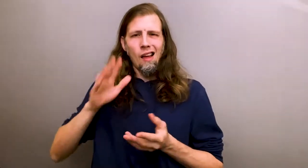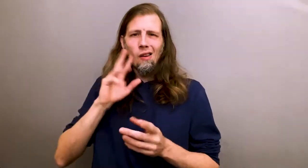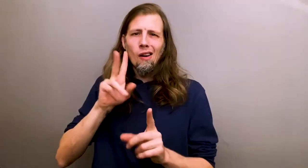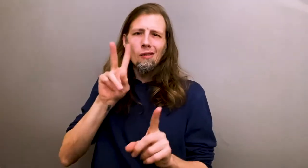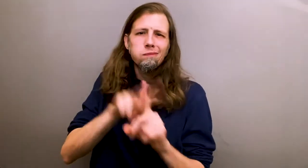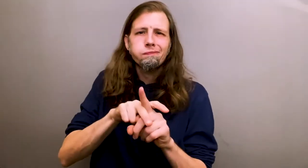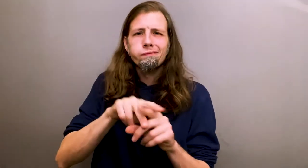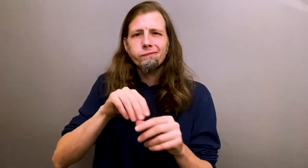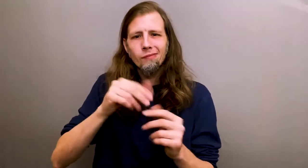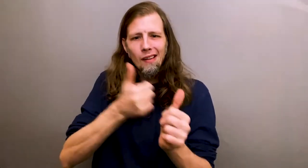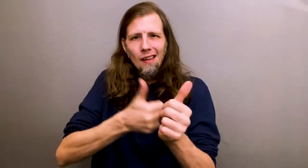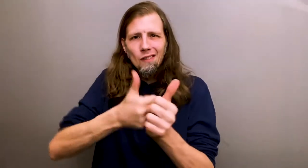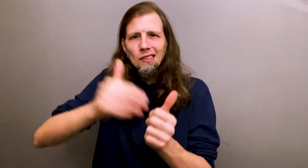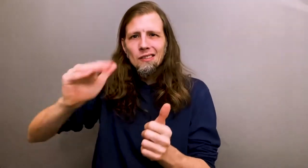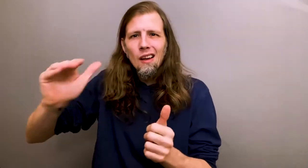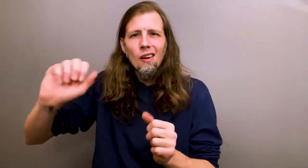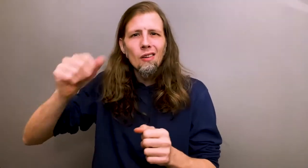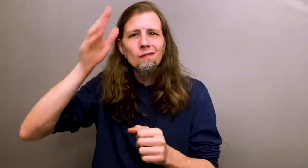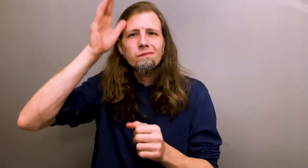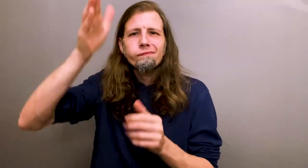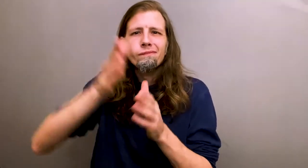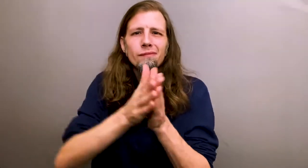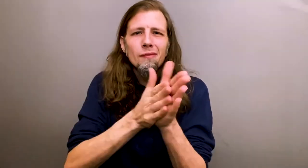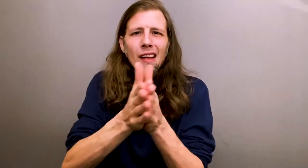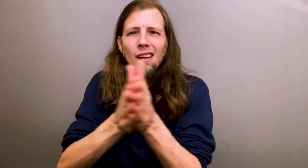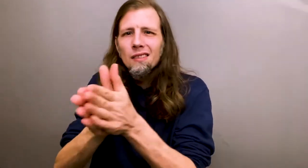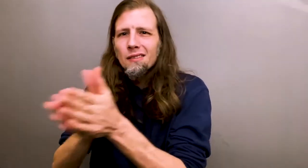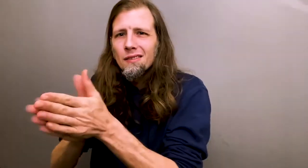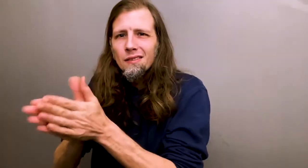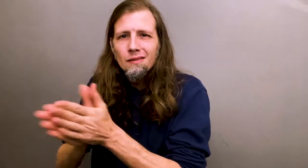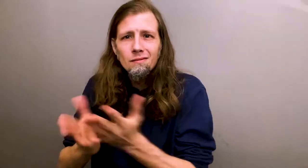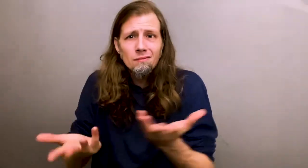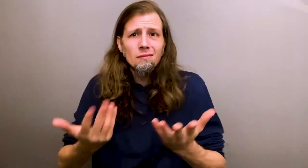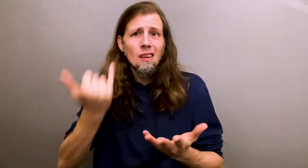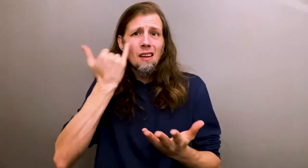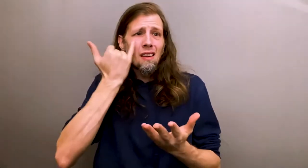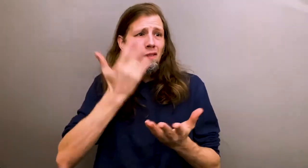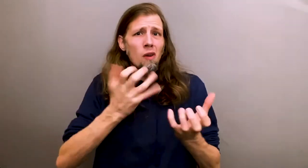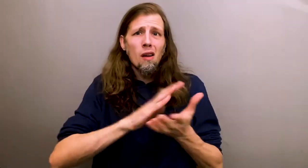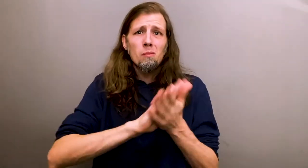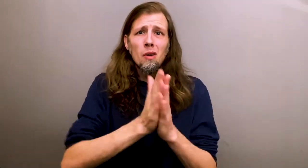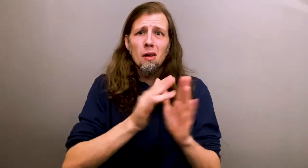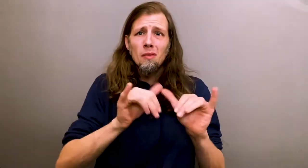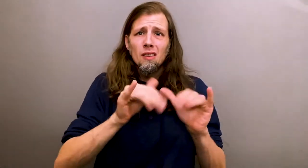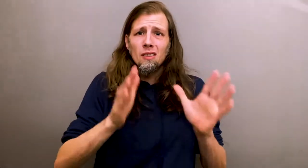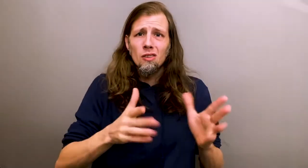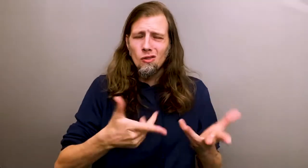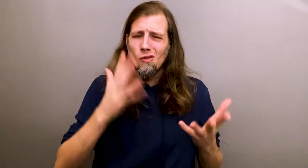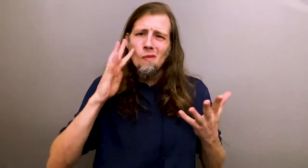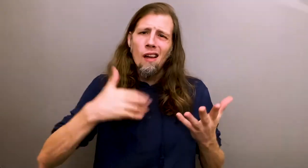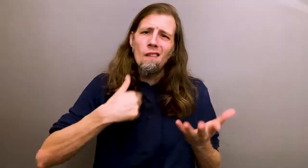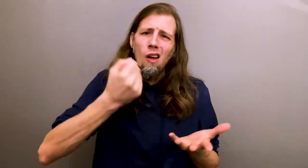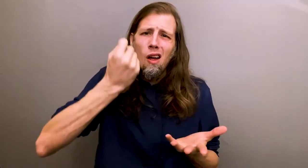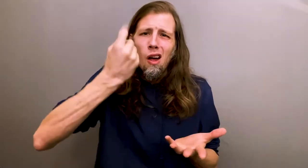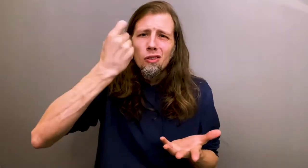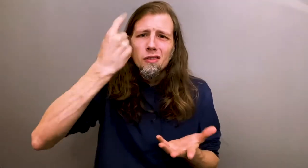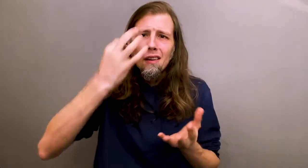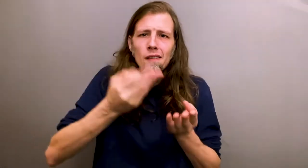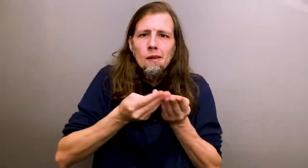external environment. These schemas will be used for anything a child may aspire to do. If a child wants to become an engineer, they'll